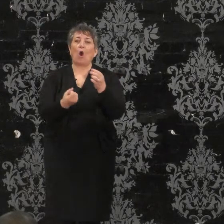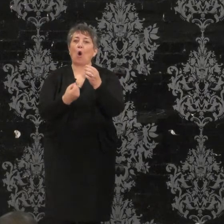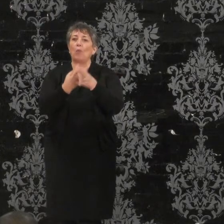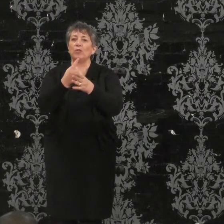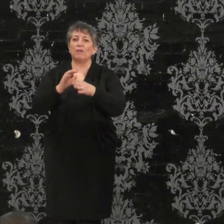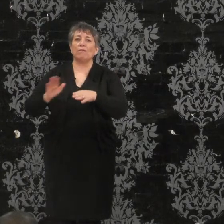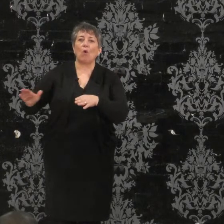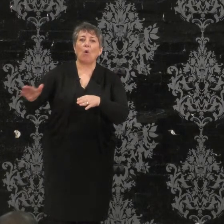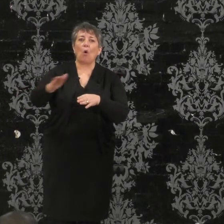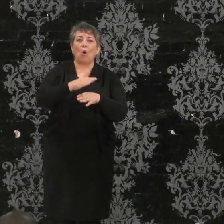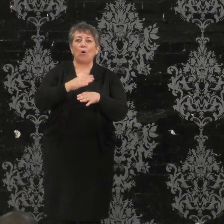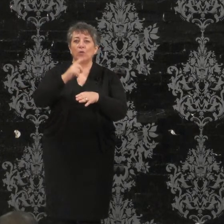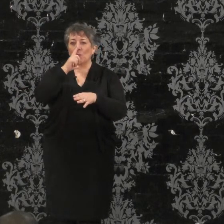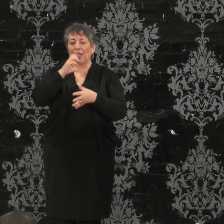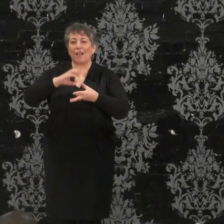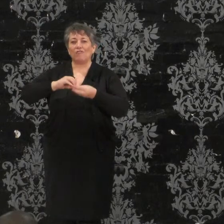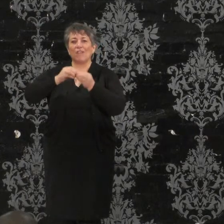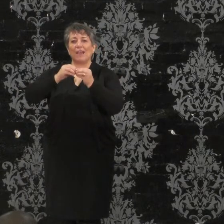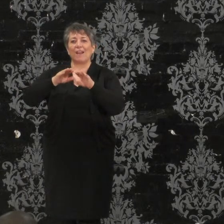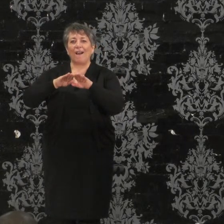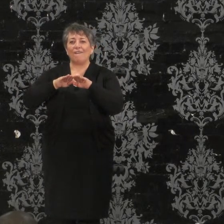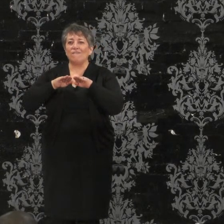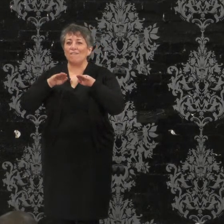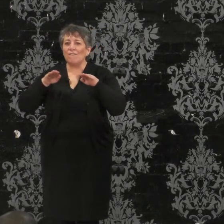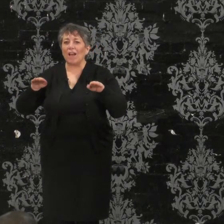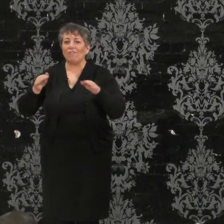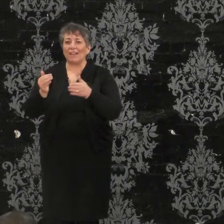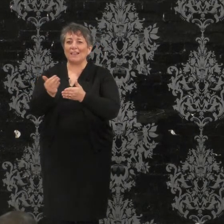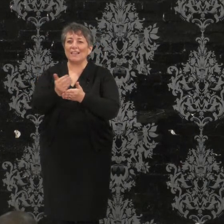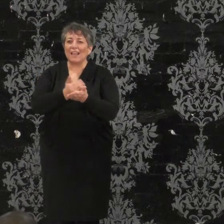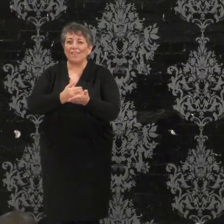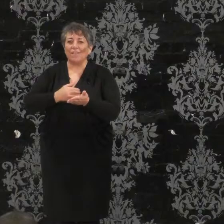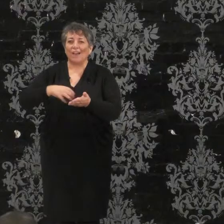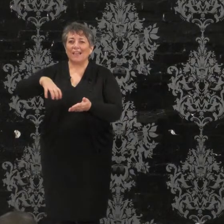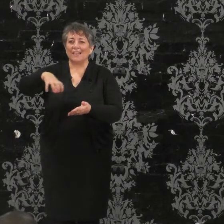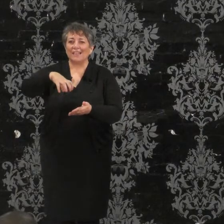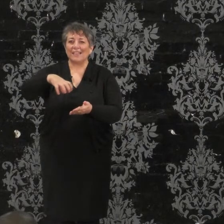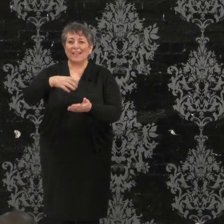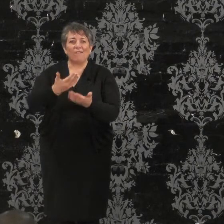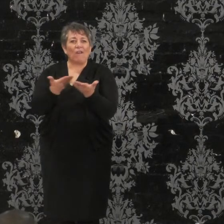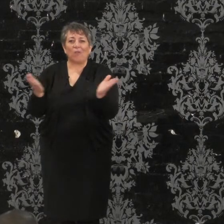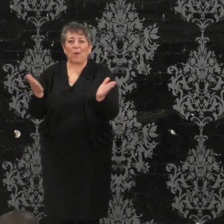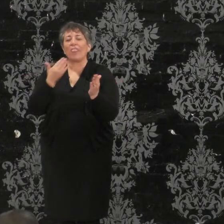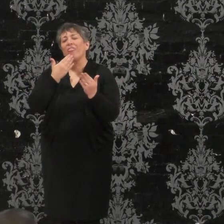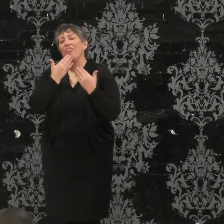fairer, safer city for everyone. Thank you all very much.